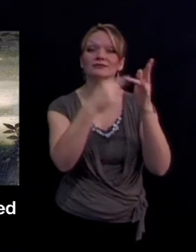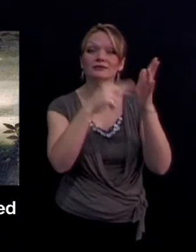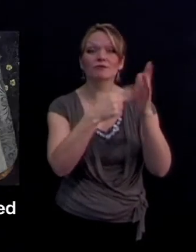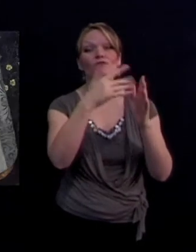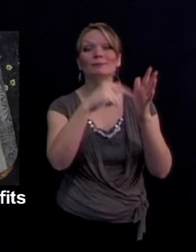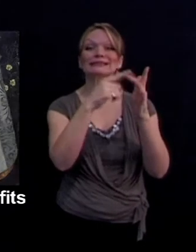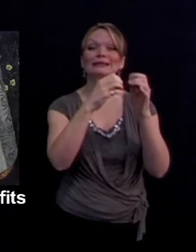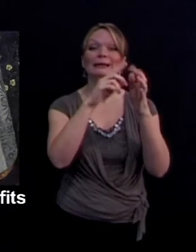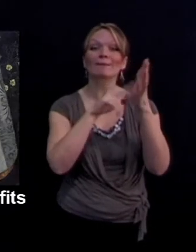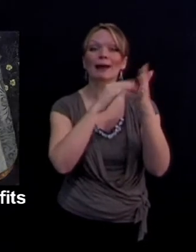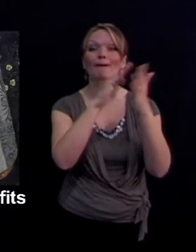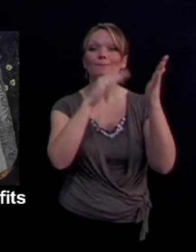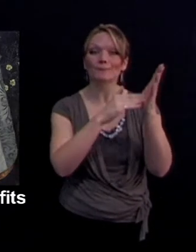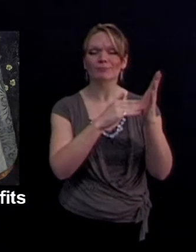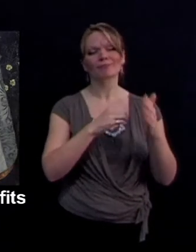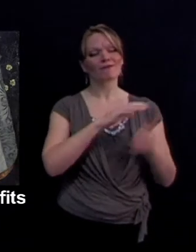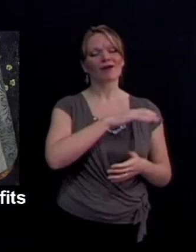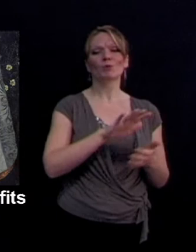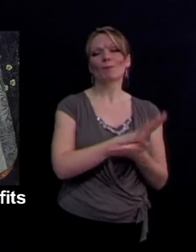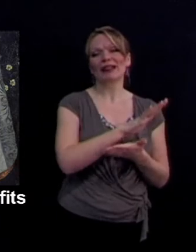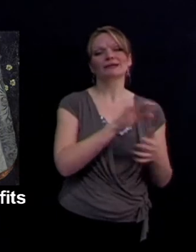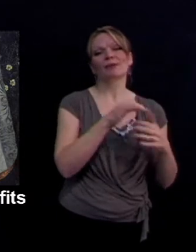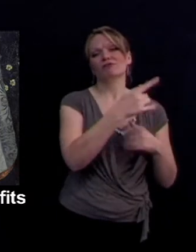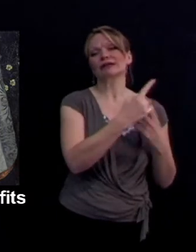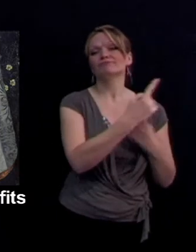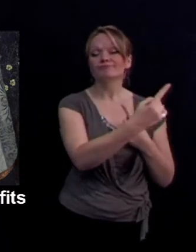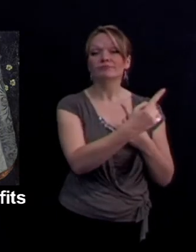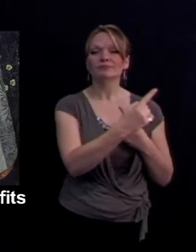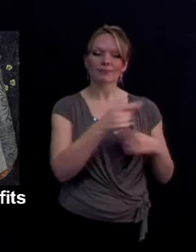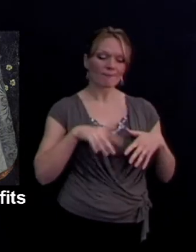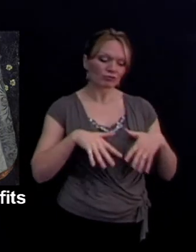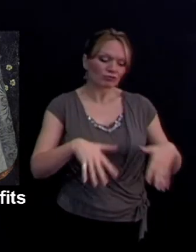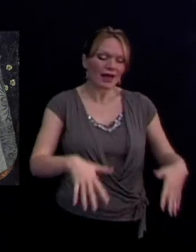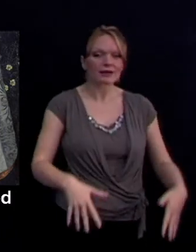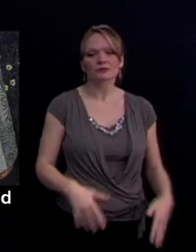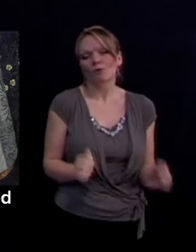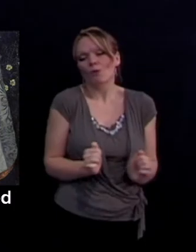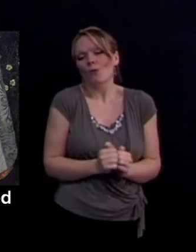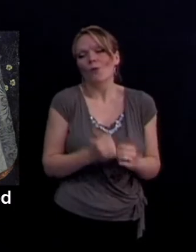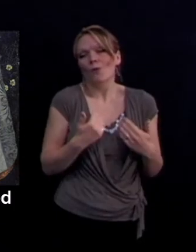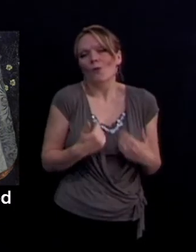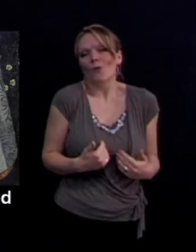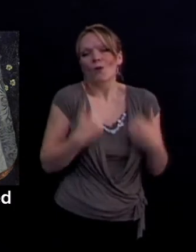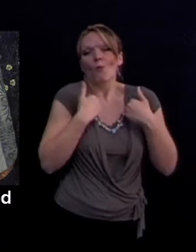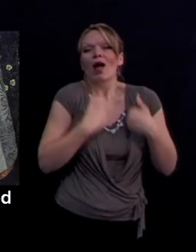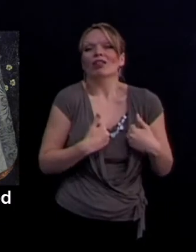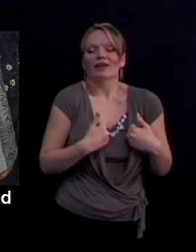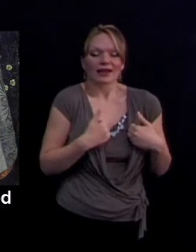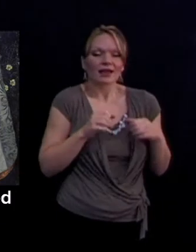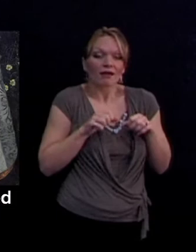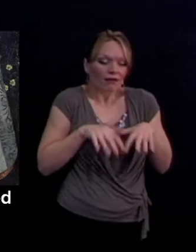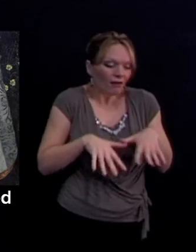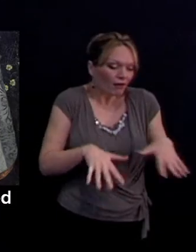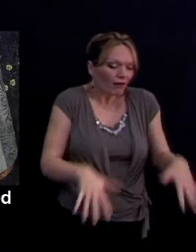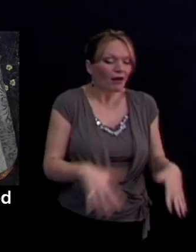pleased. As you can see, my fine dress befits a woman of my standing. It's a shimmering satin stretched